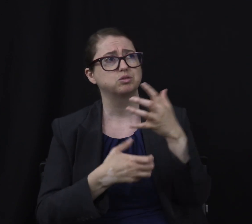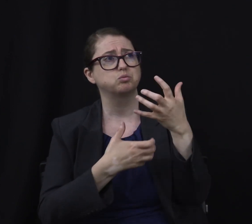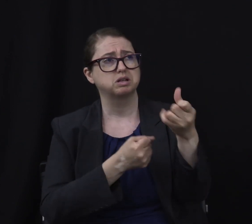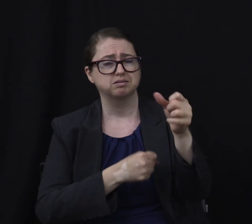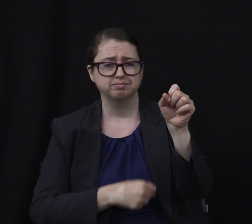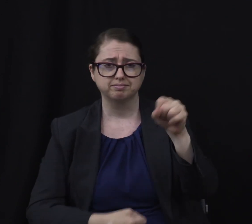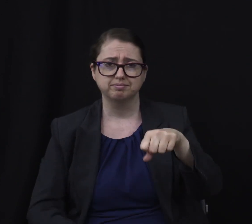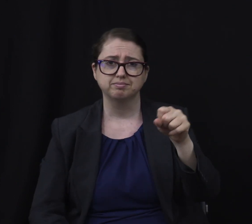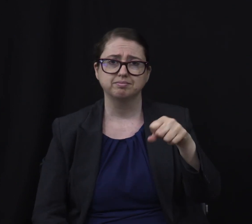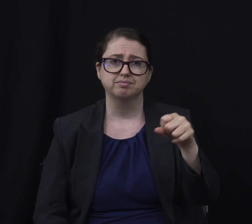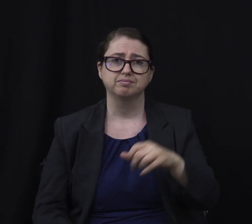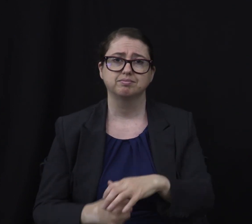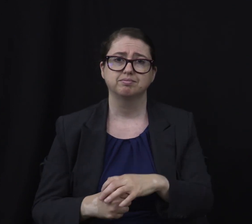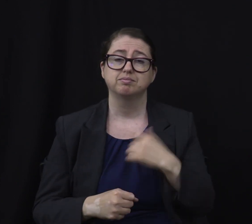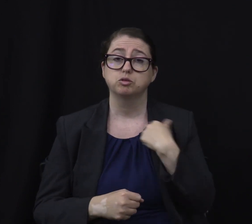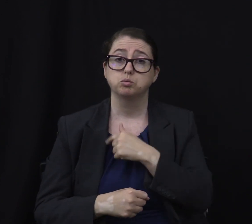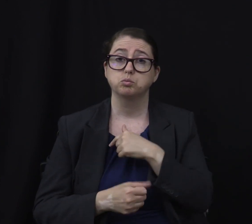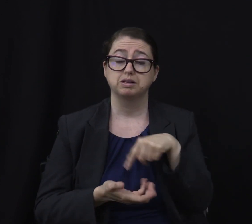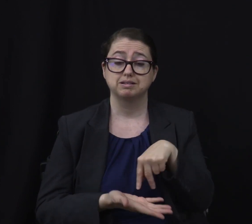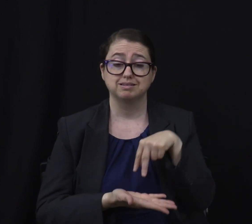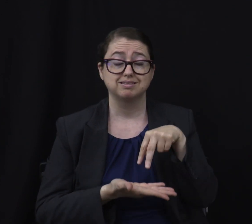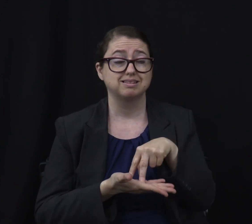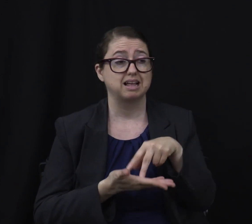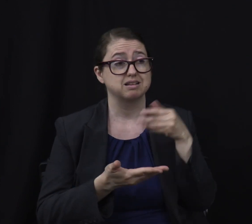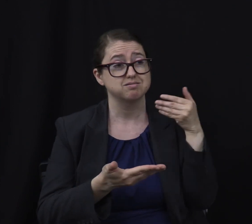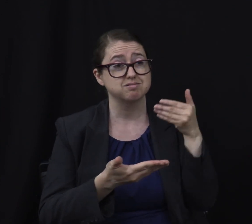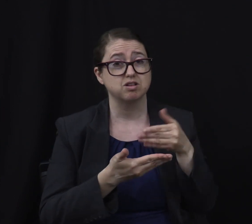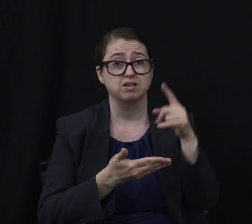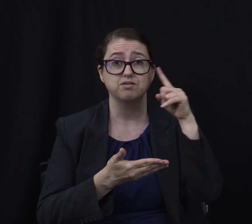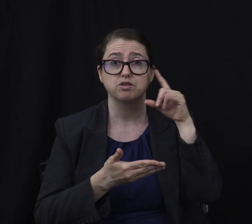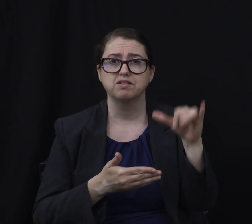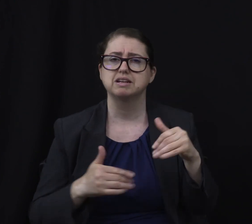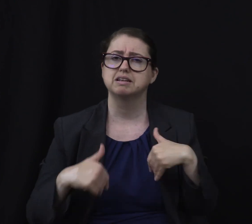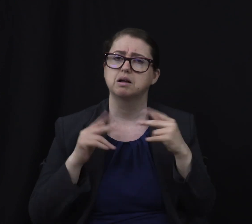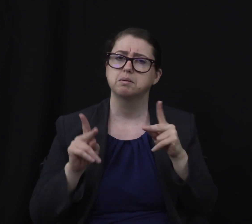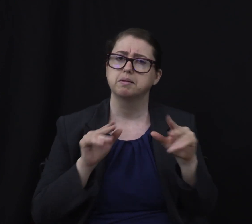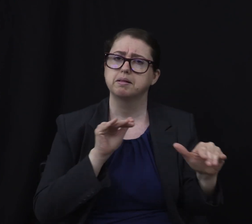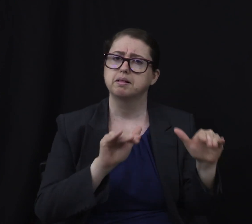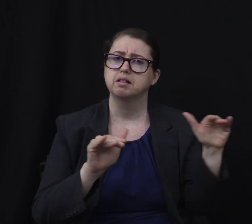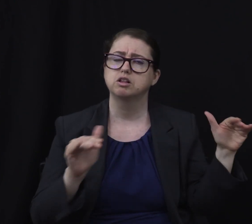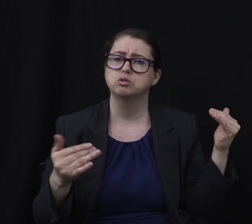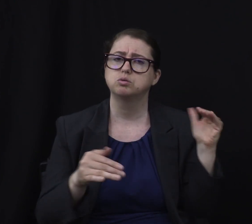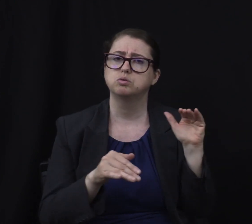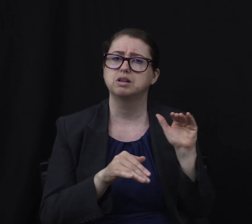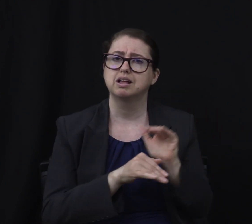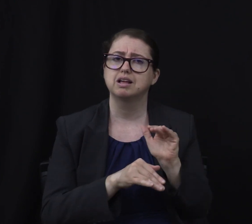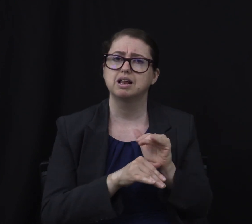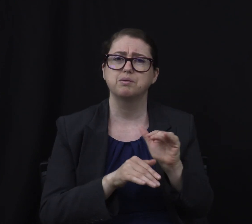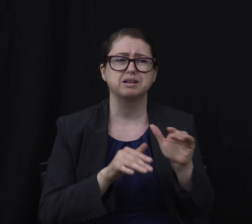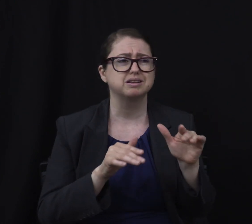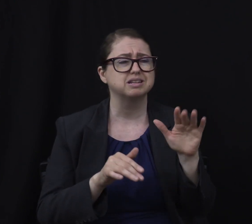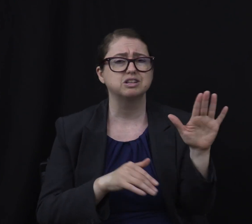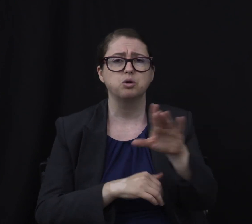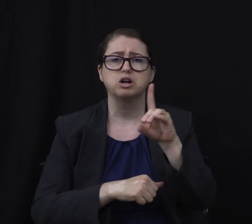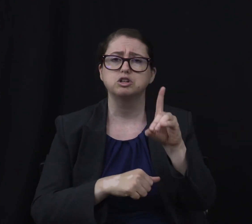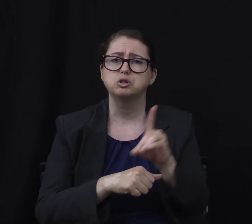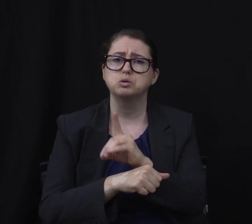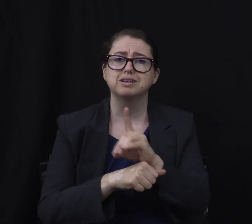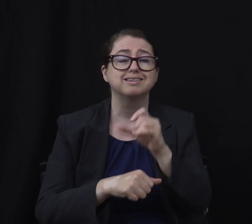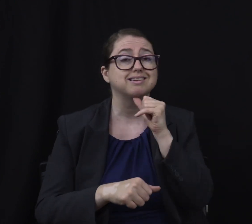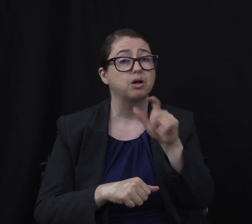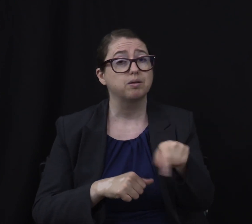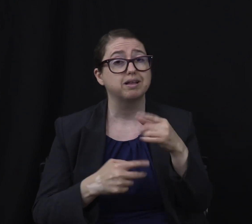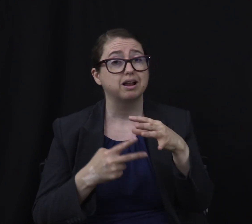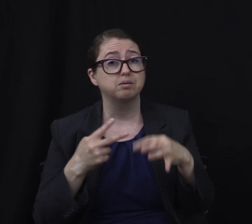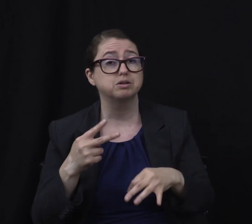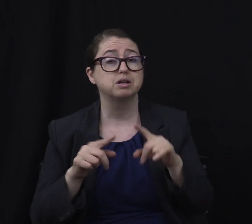As we stand on the tips of eternity, young people today, I tell you, it is your duty, not just an option, to take